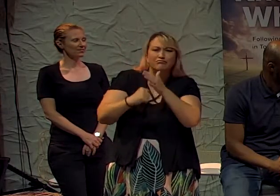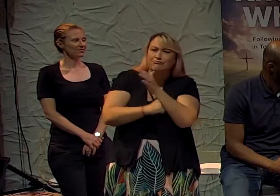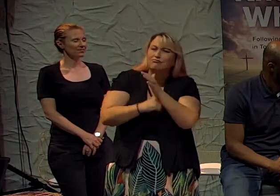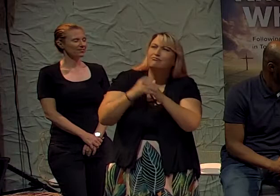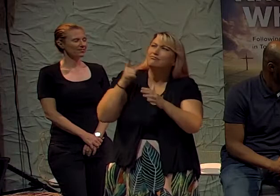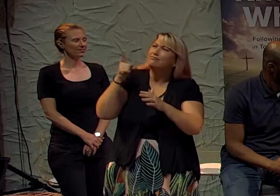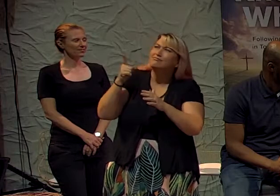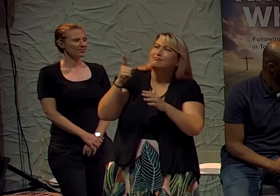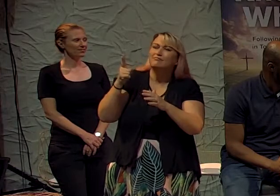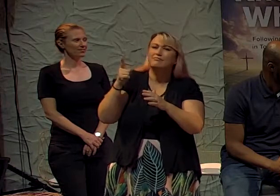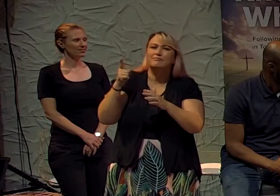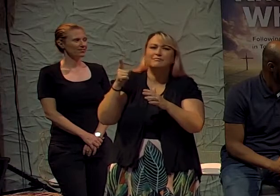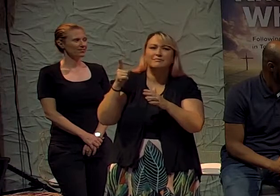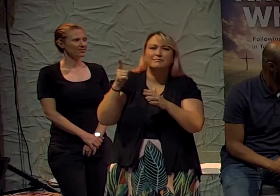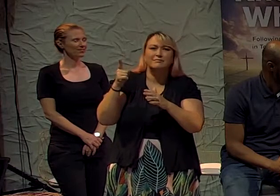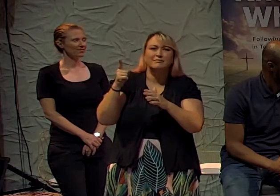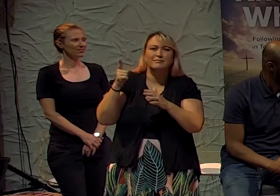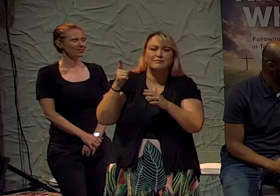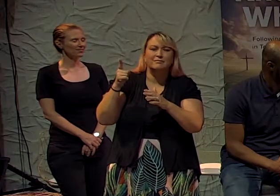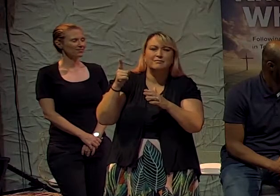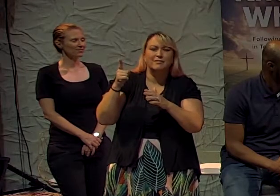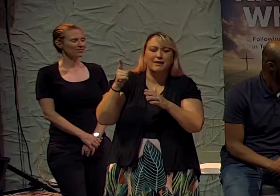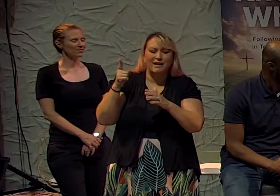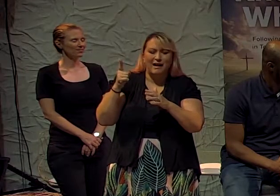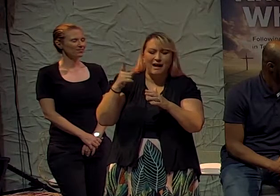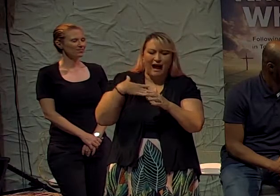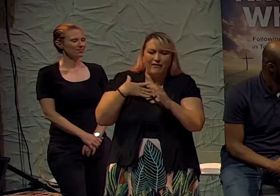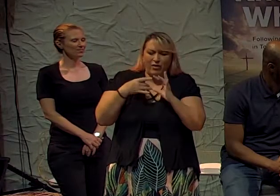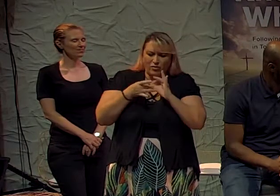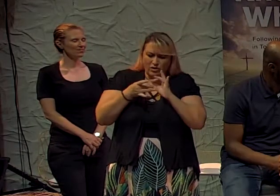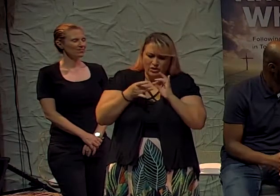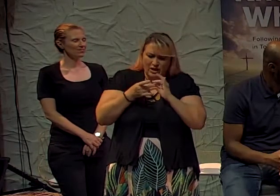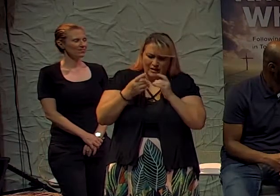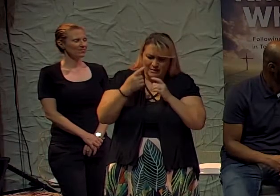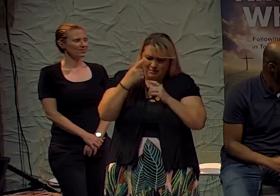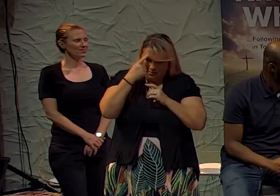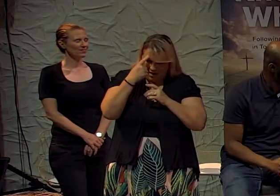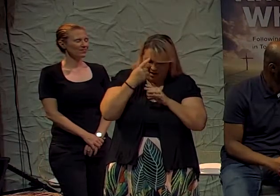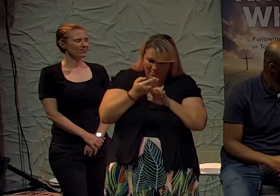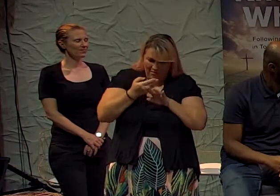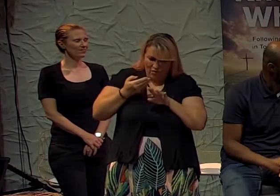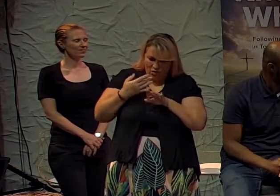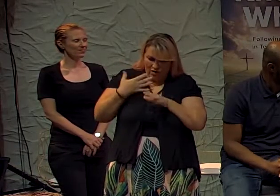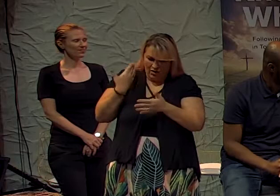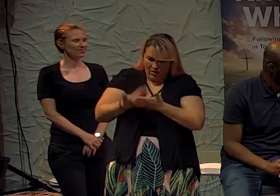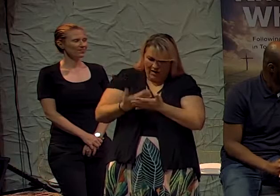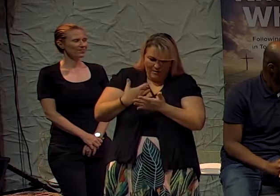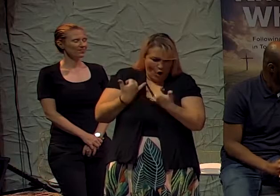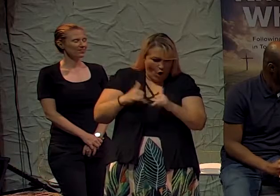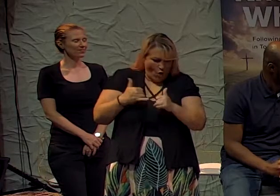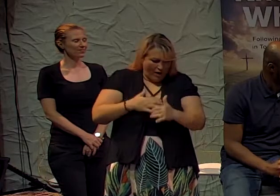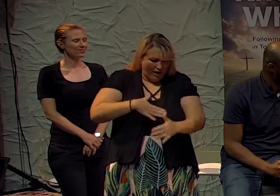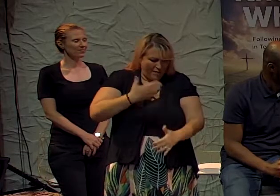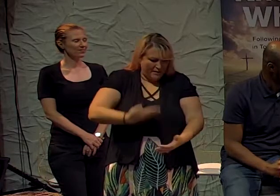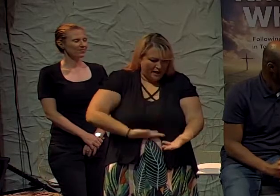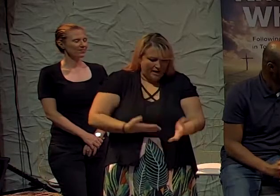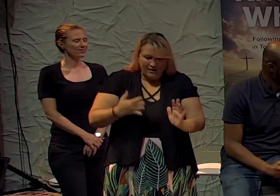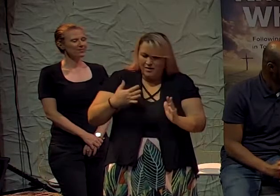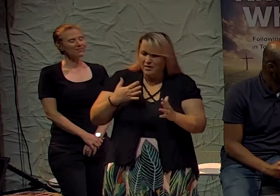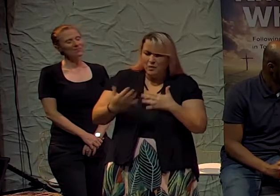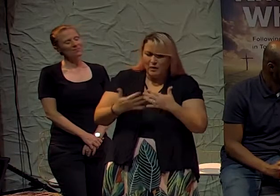said. Just, yes, having those conversations in my mind. I'm upset with him before he hits the door because of this or that or the other,